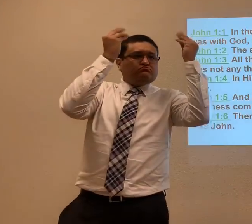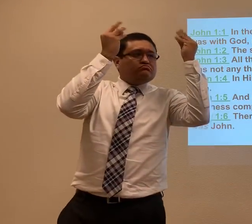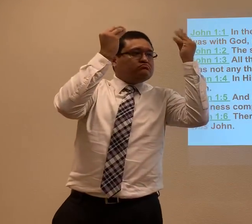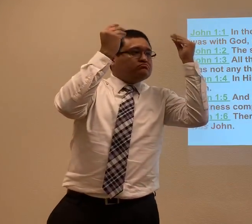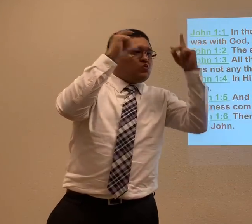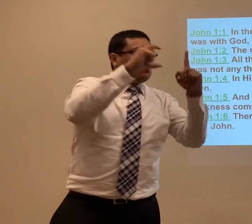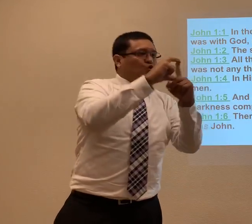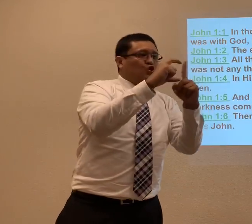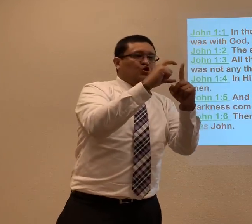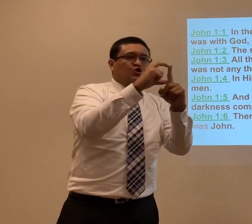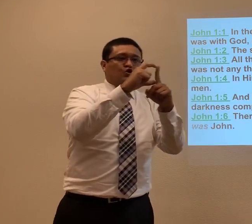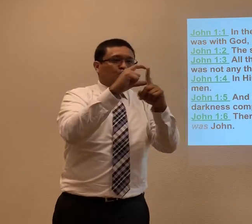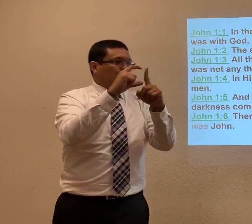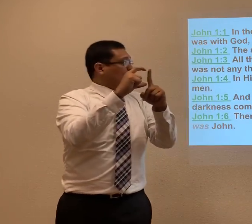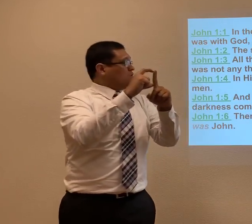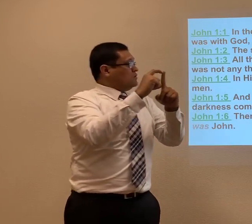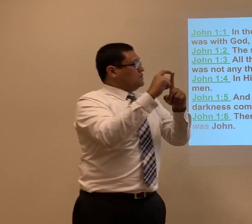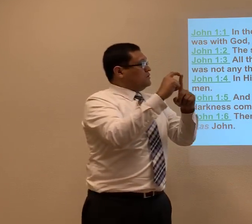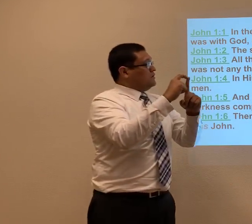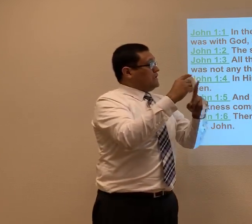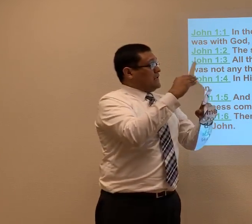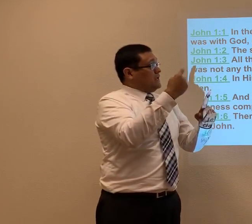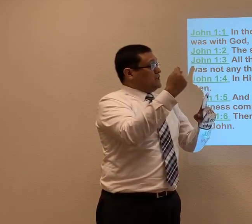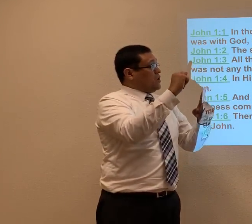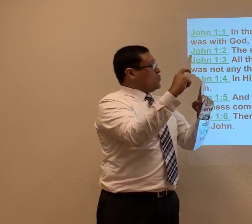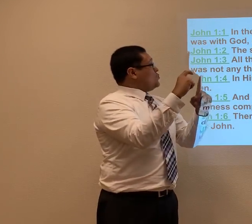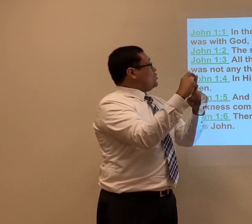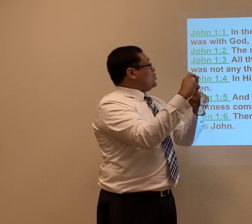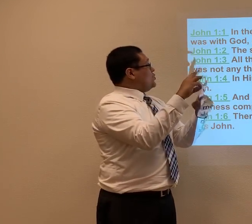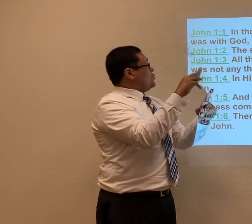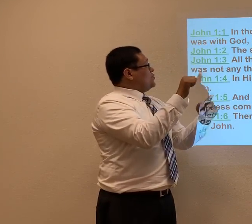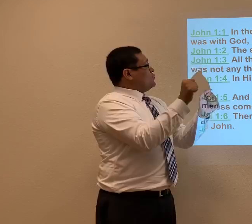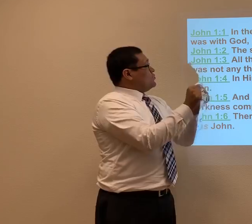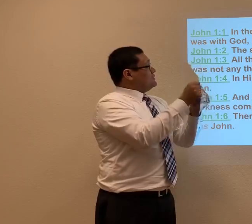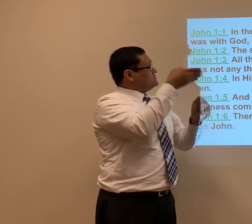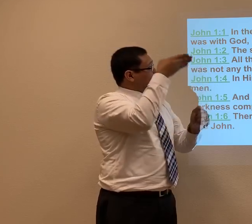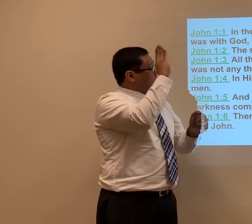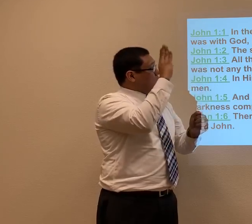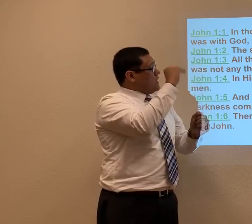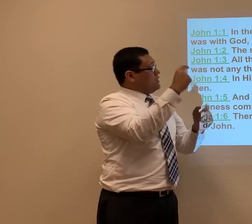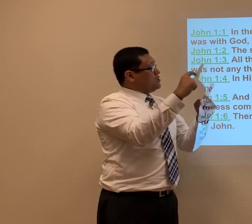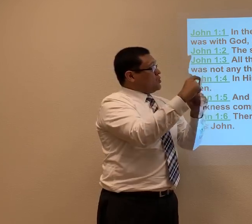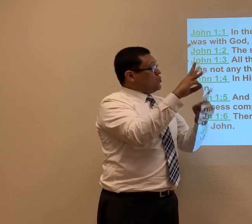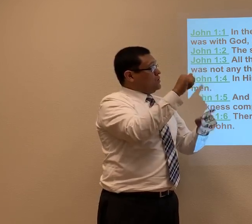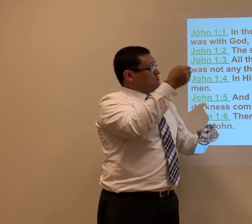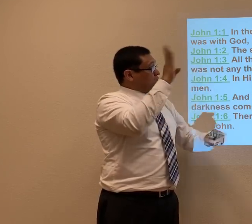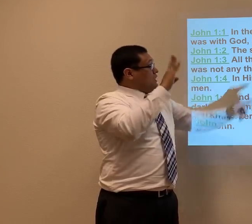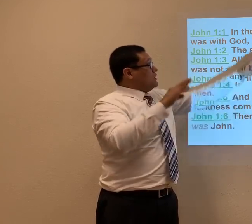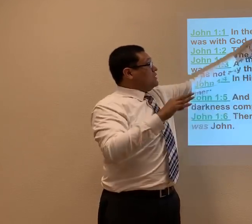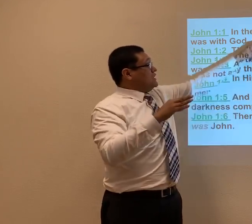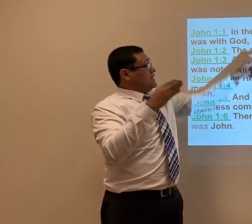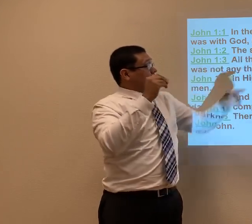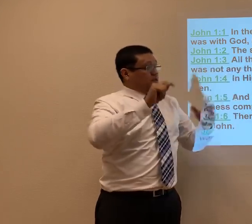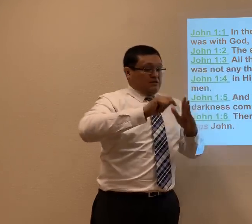logos, means thought, word. In the beginning was the Word, and the Word was with God, and the Word was